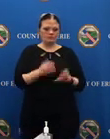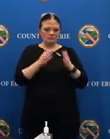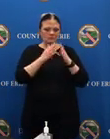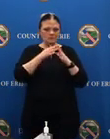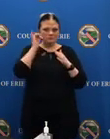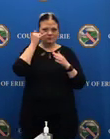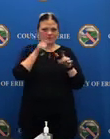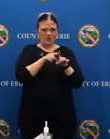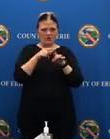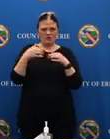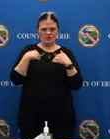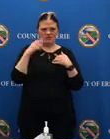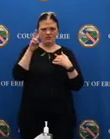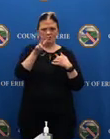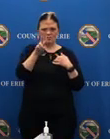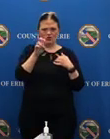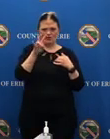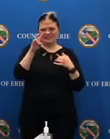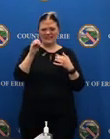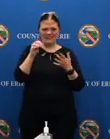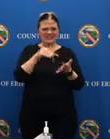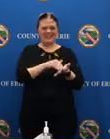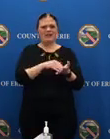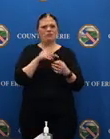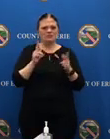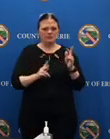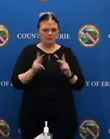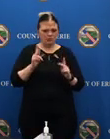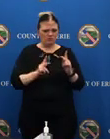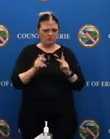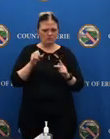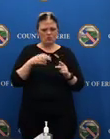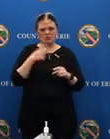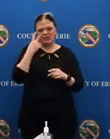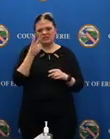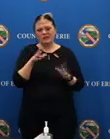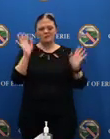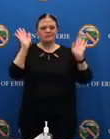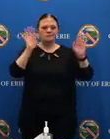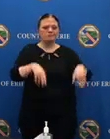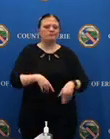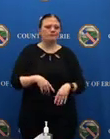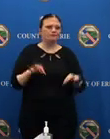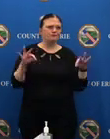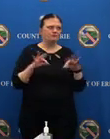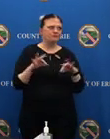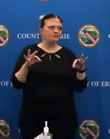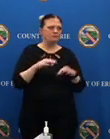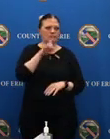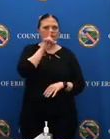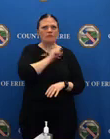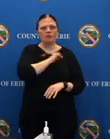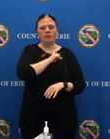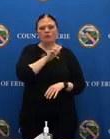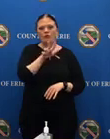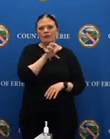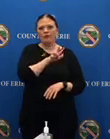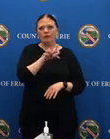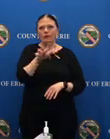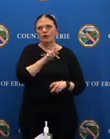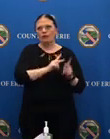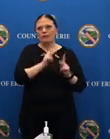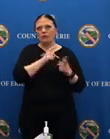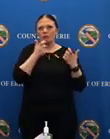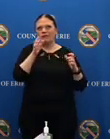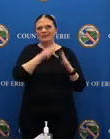Buffalo also has 270,000 people. So they see that and they go, oh, there's only 333 people in a big city.